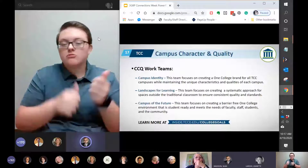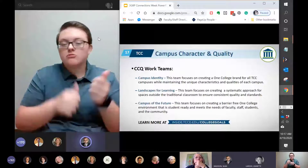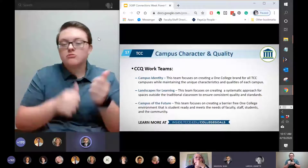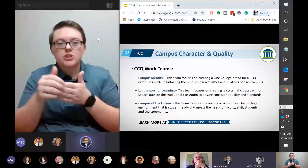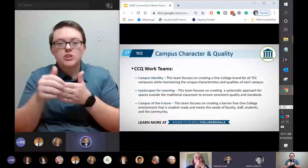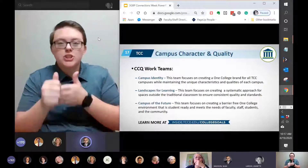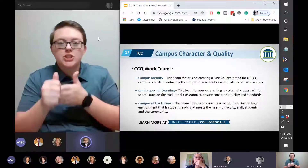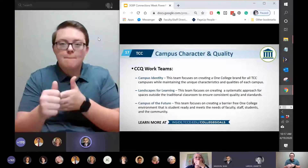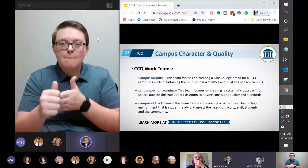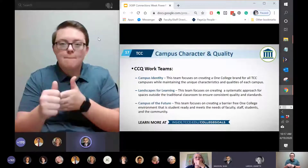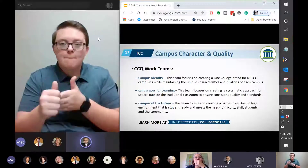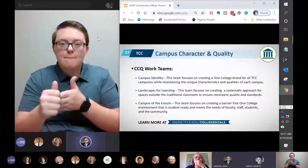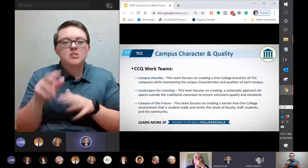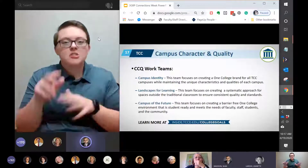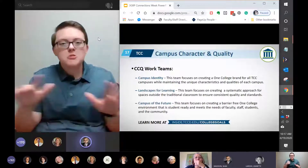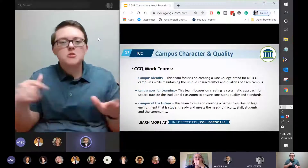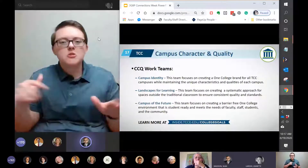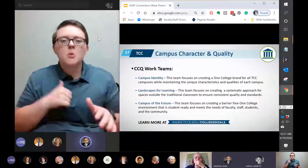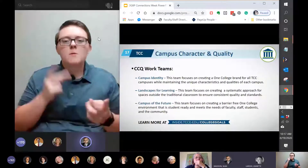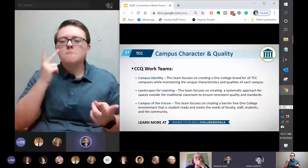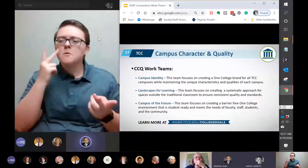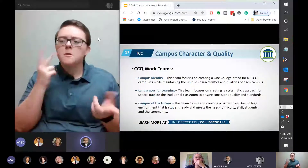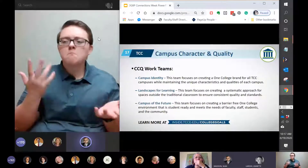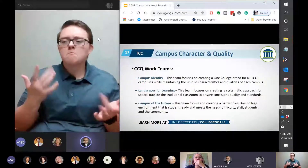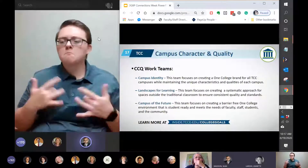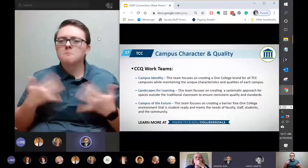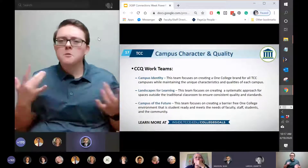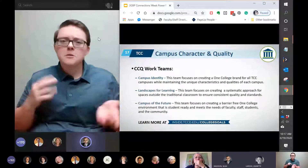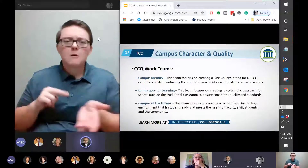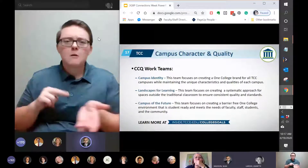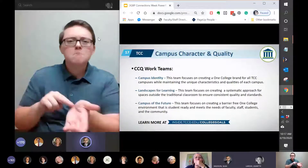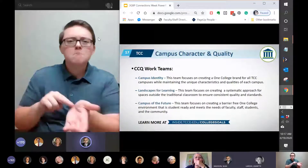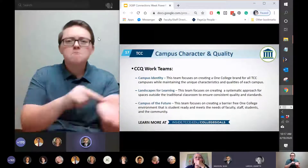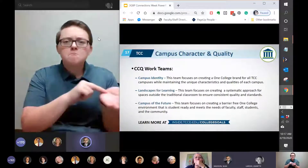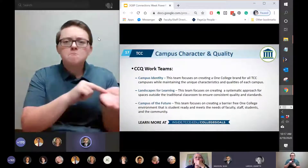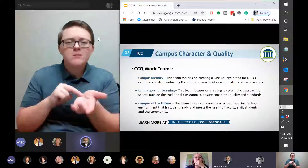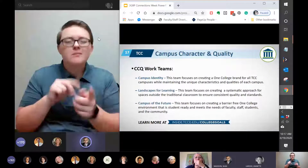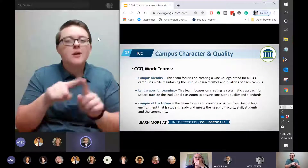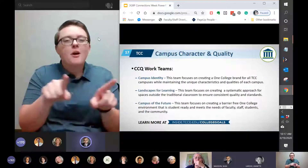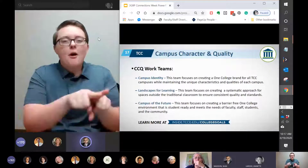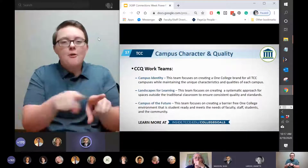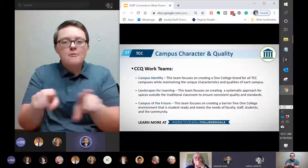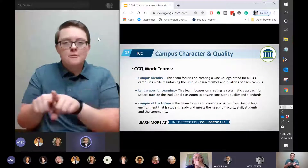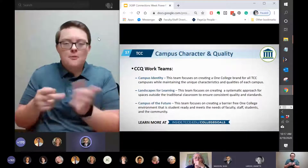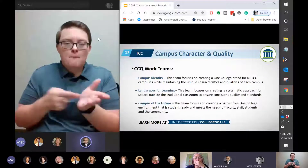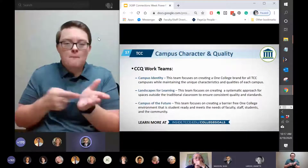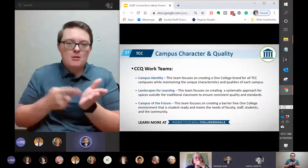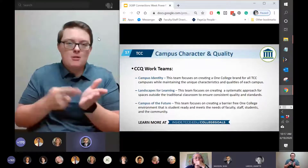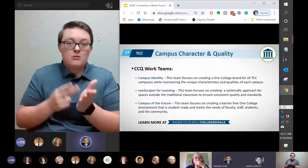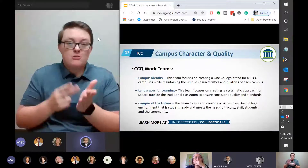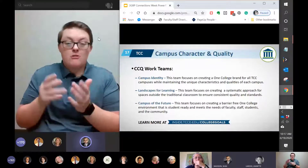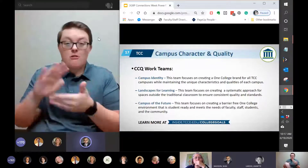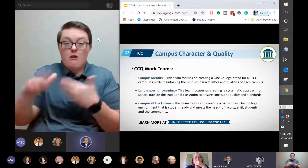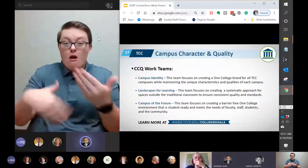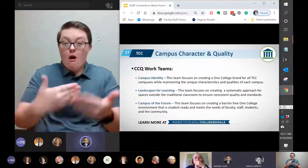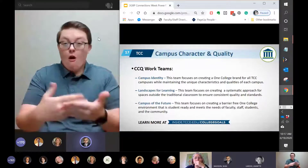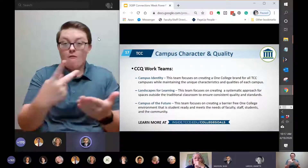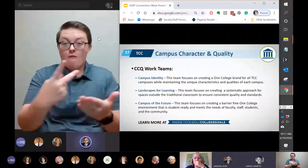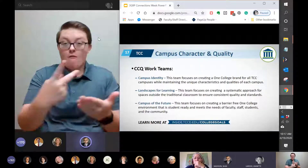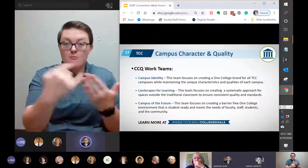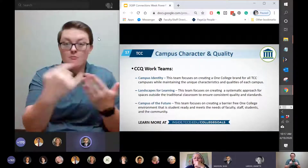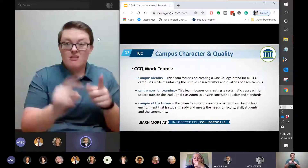for what's possible, but also to make sure we're doing it consistently across all of the projects at all of the